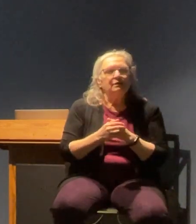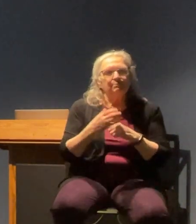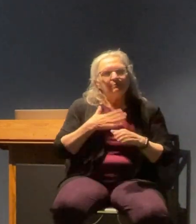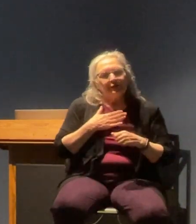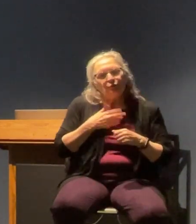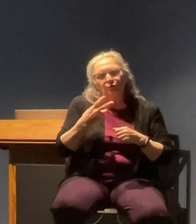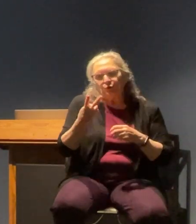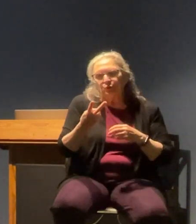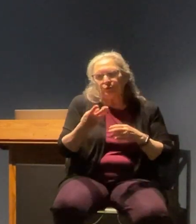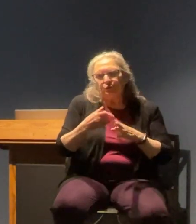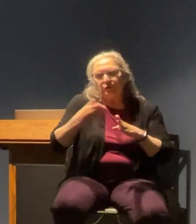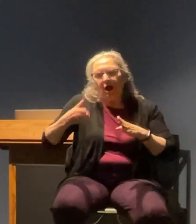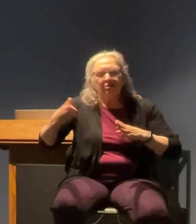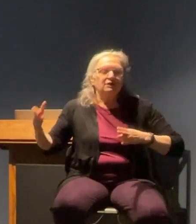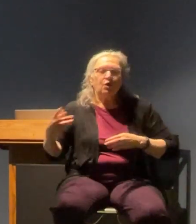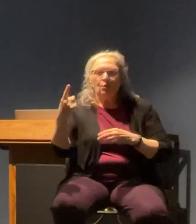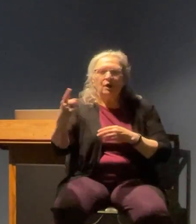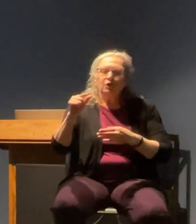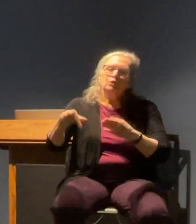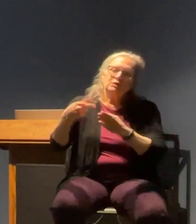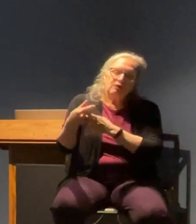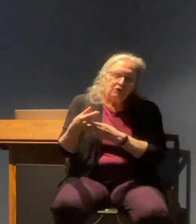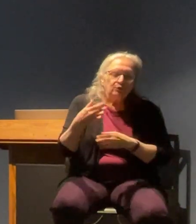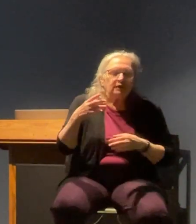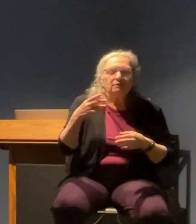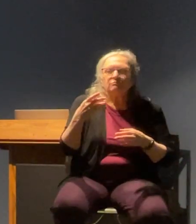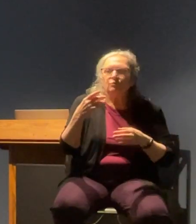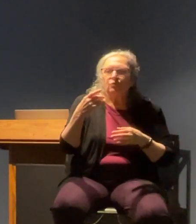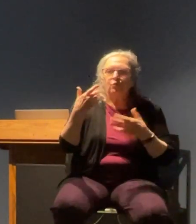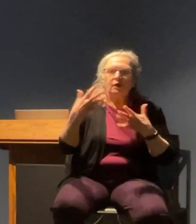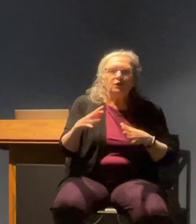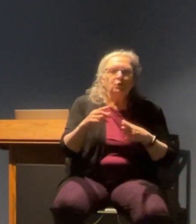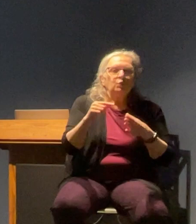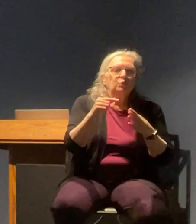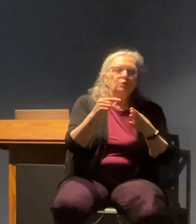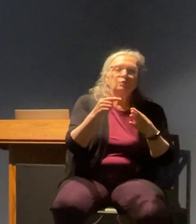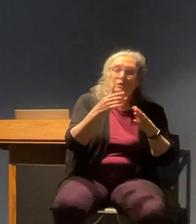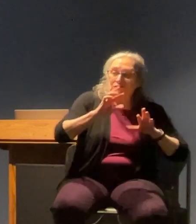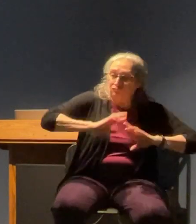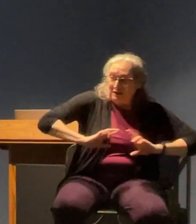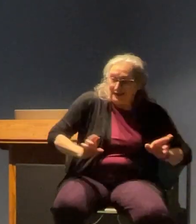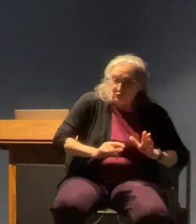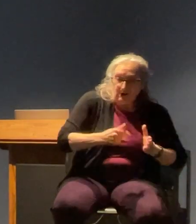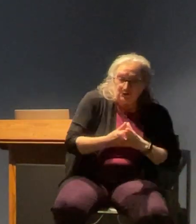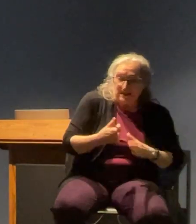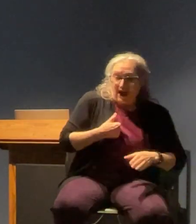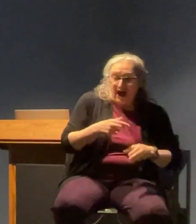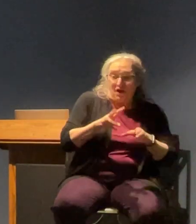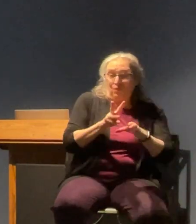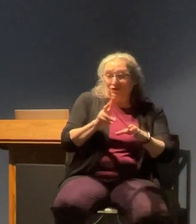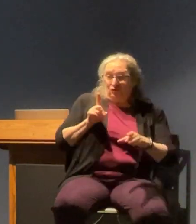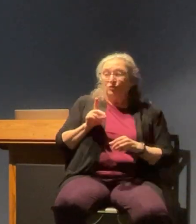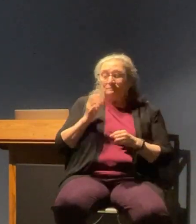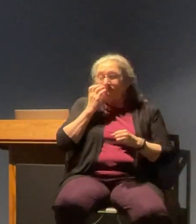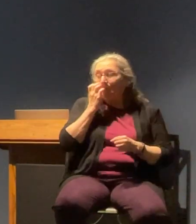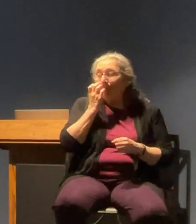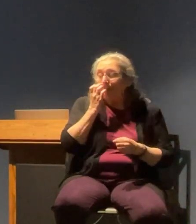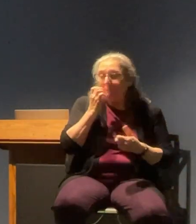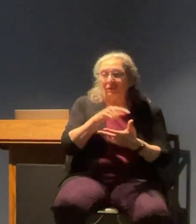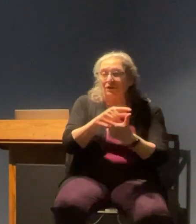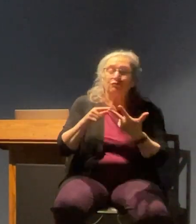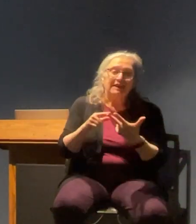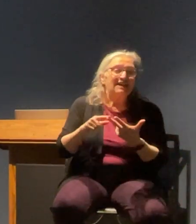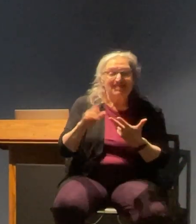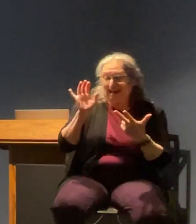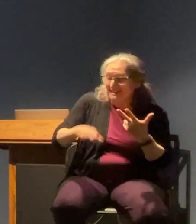mine, one who graduated the program at the time and was about to graduate. I was the one that withdrew. And so this is where fashion last left off for me